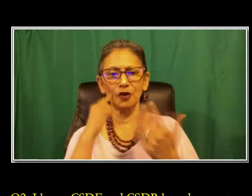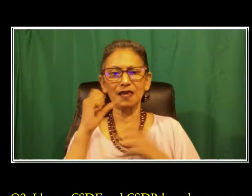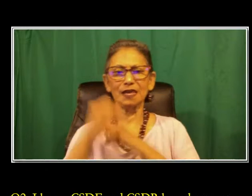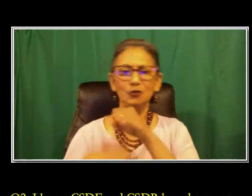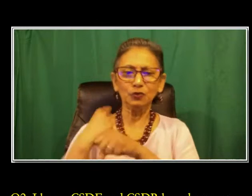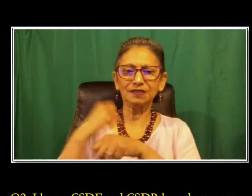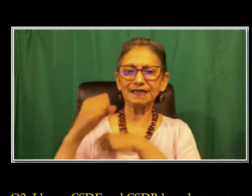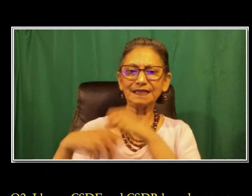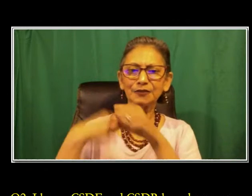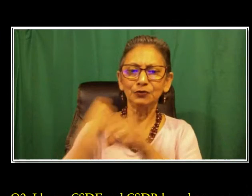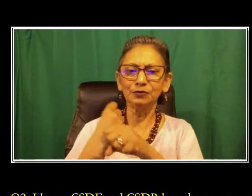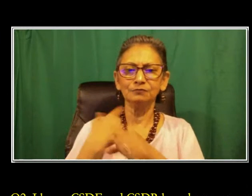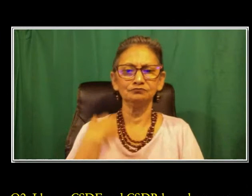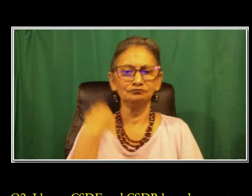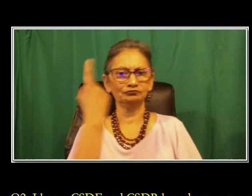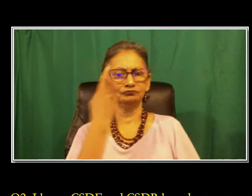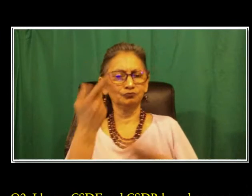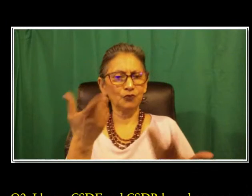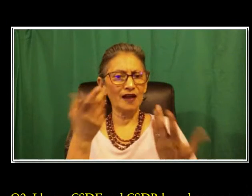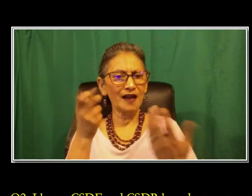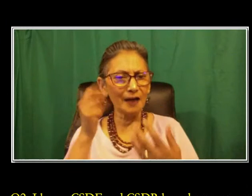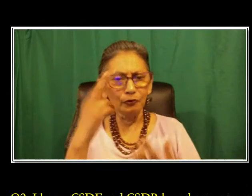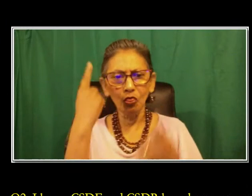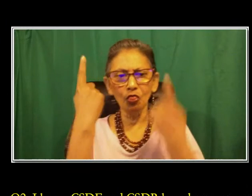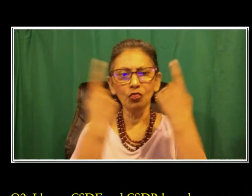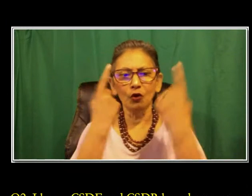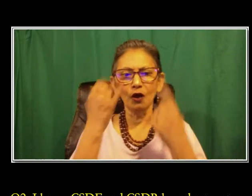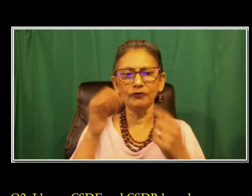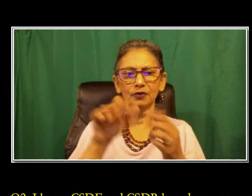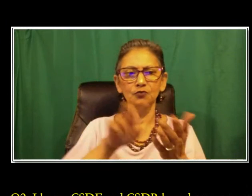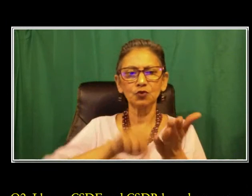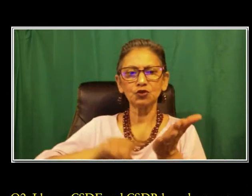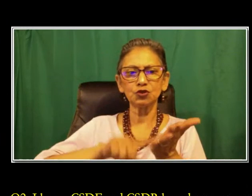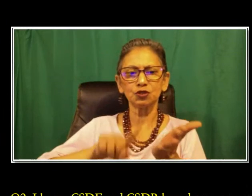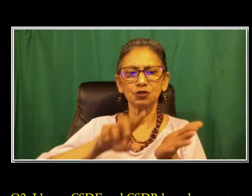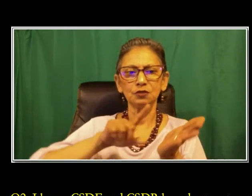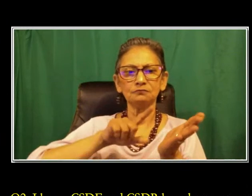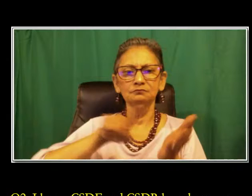on mainstreamed programs.